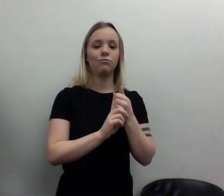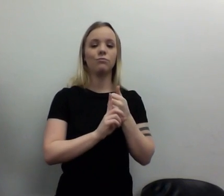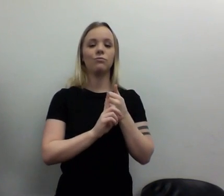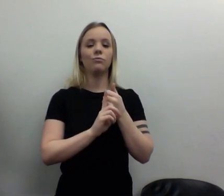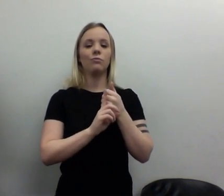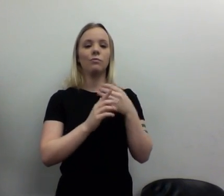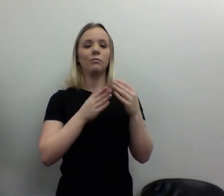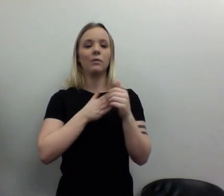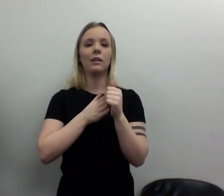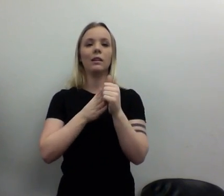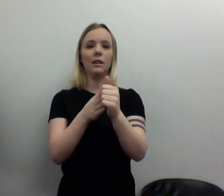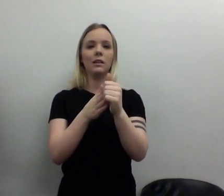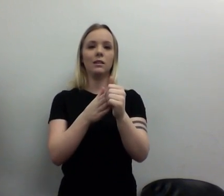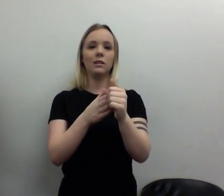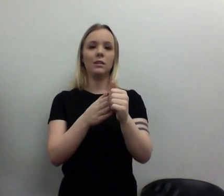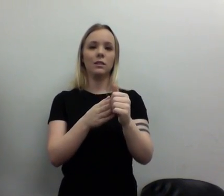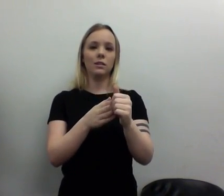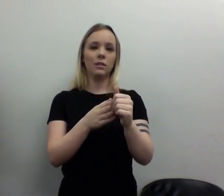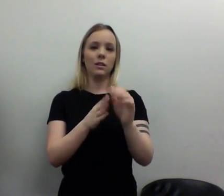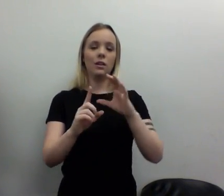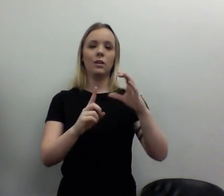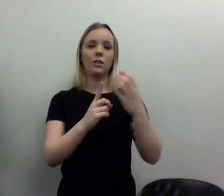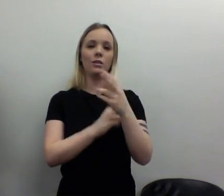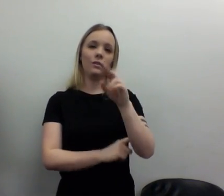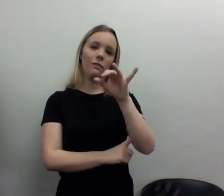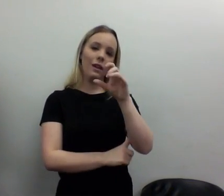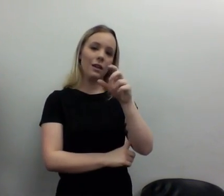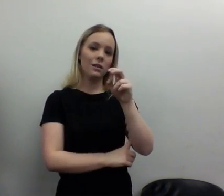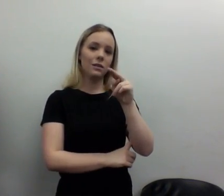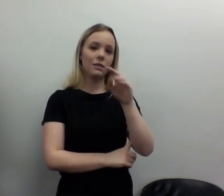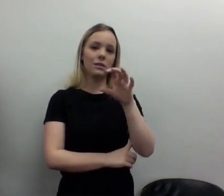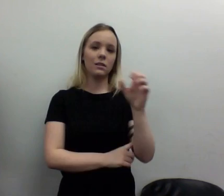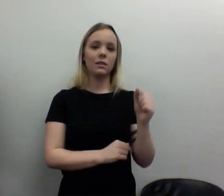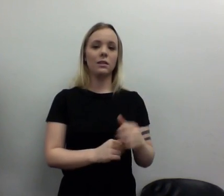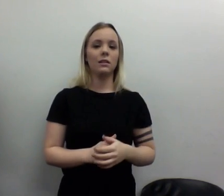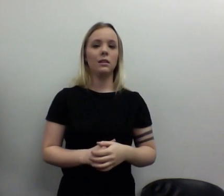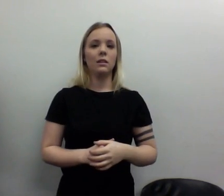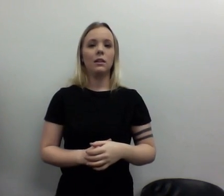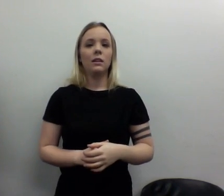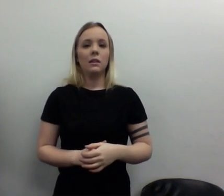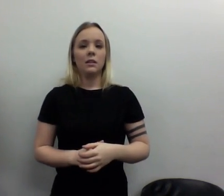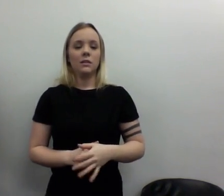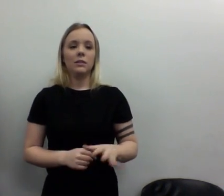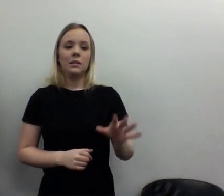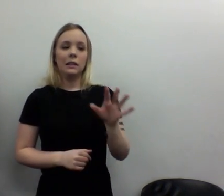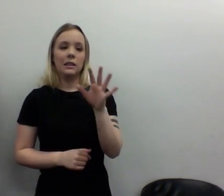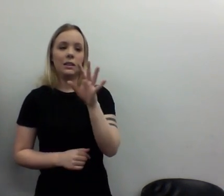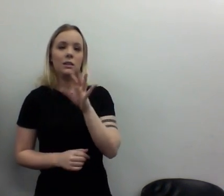that the average U.S. child will see 14,000 homicides in his television viewing